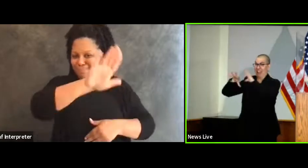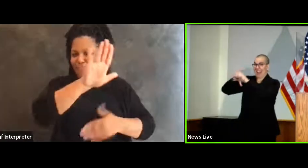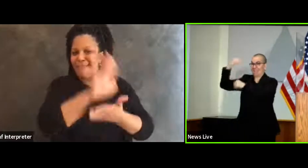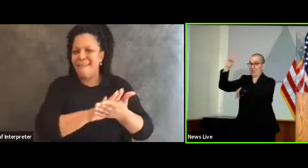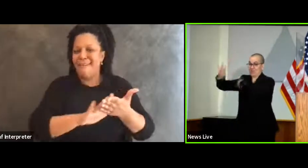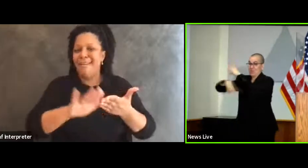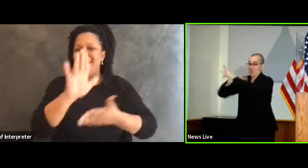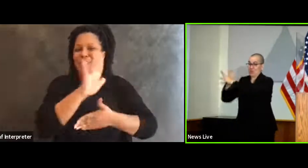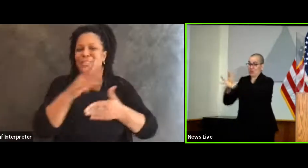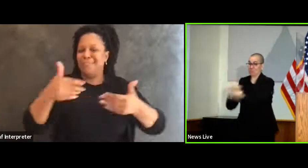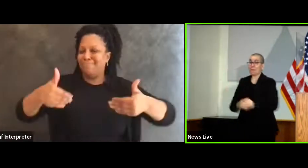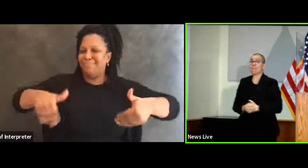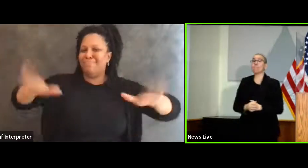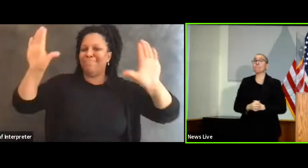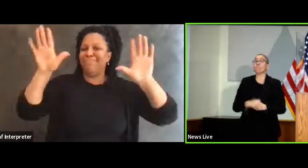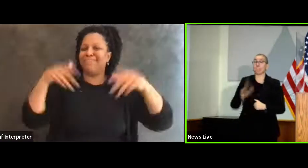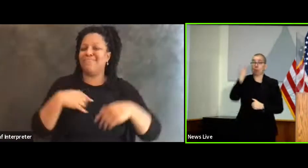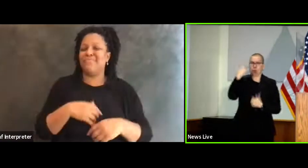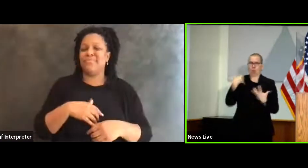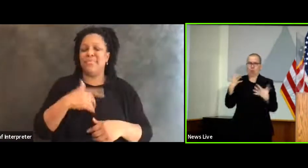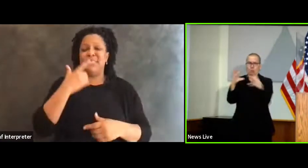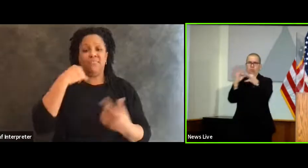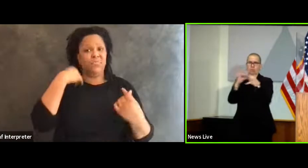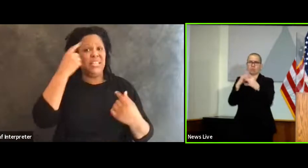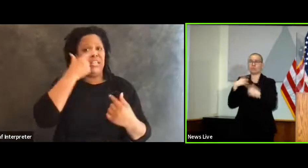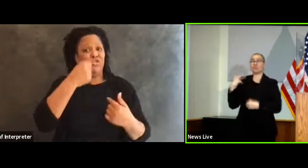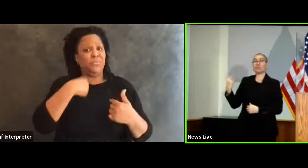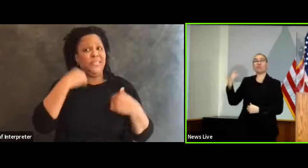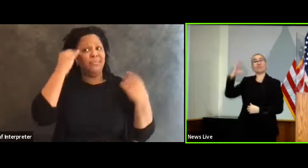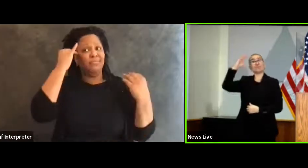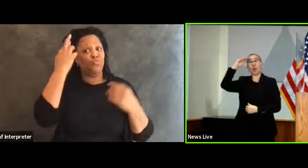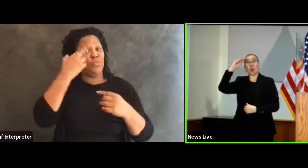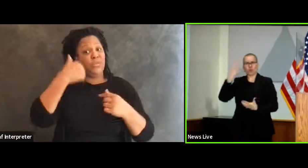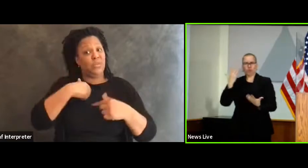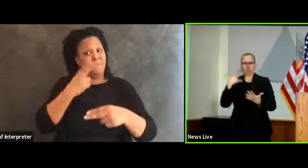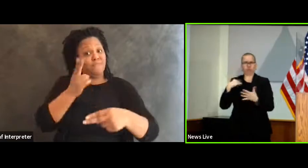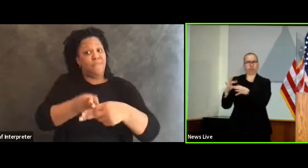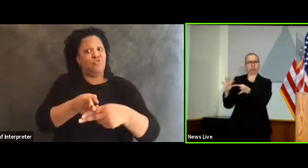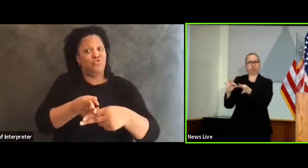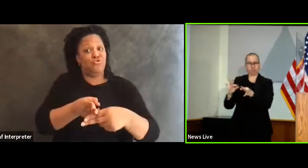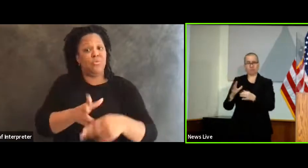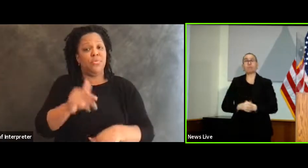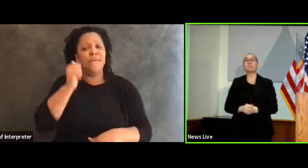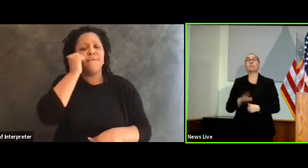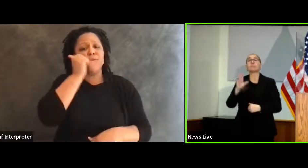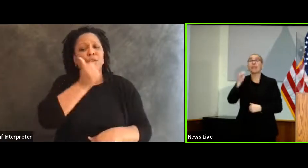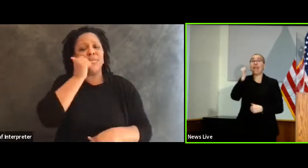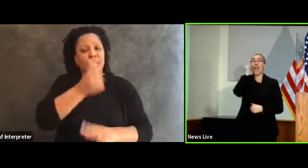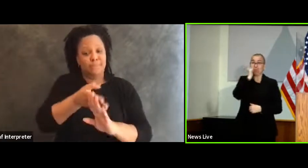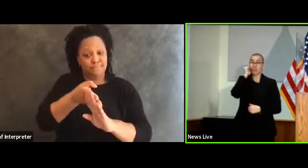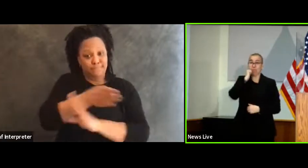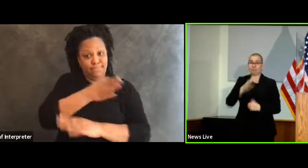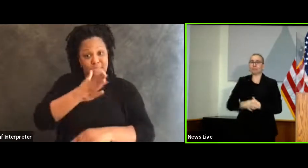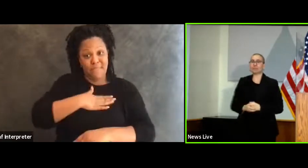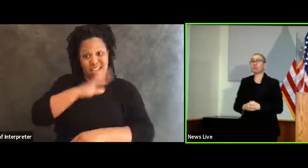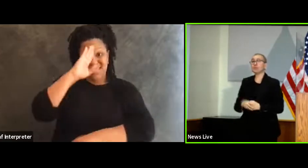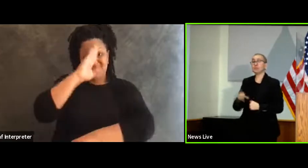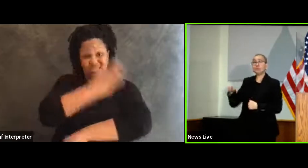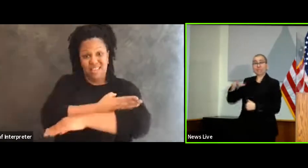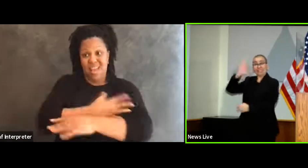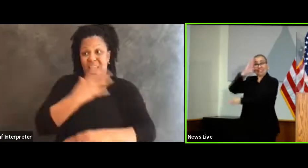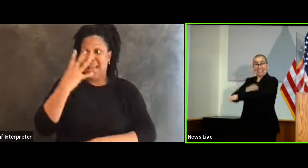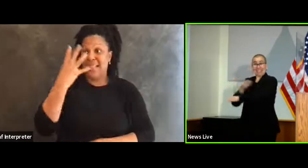only reason why I raise that, is because every day before my son leaves, gets ready to